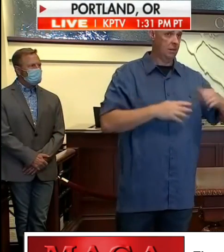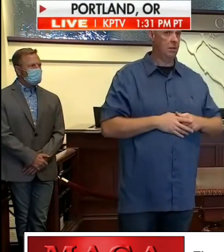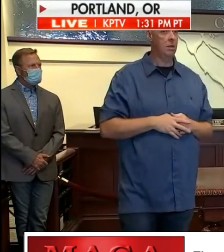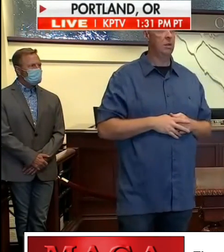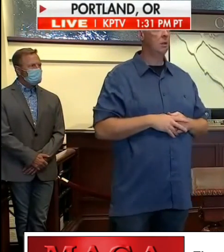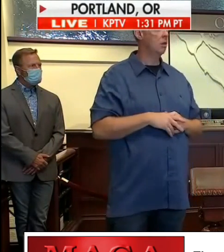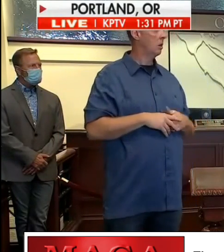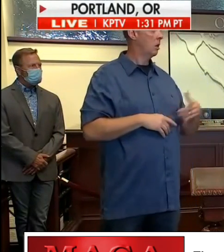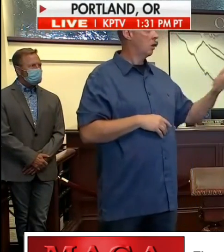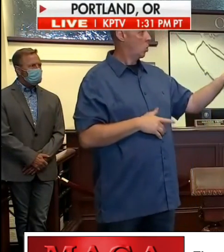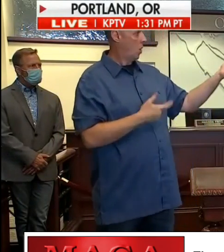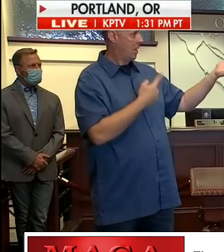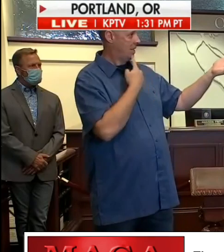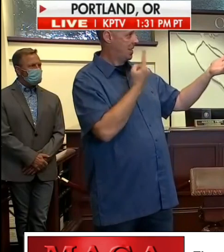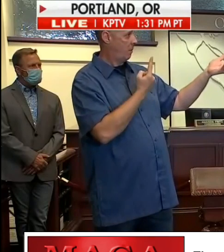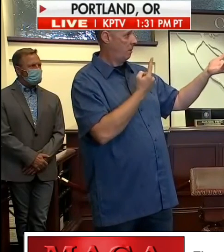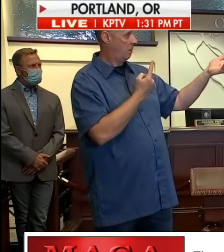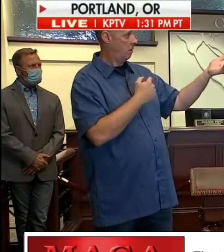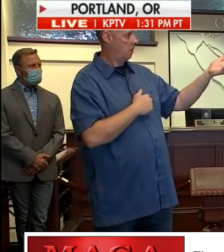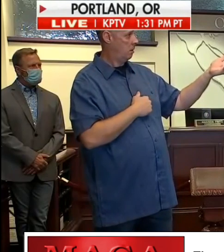that you did. Did you want to say something on that?